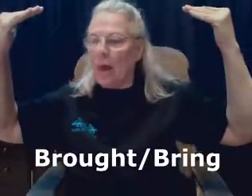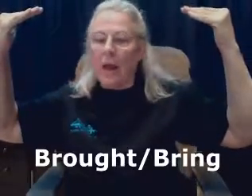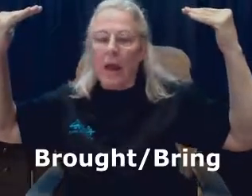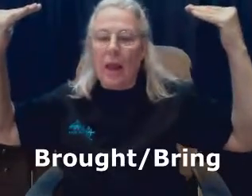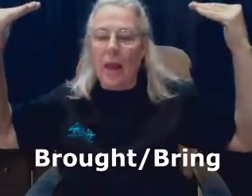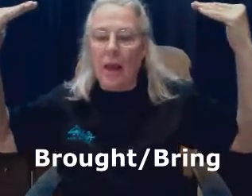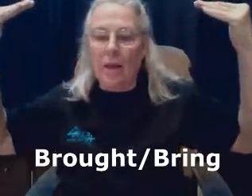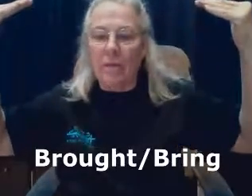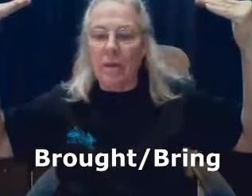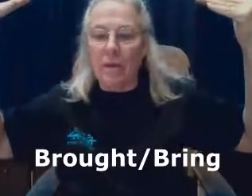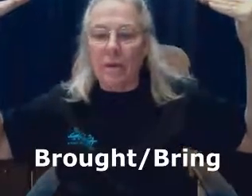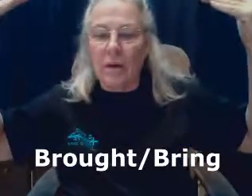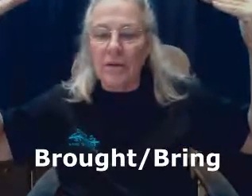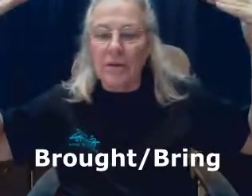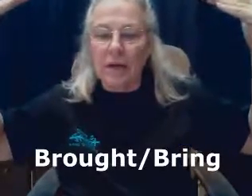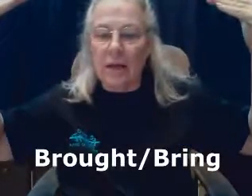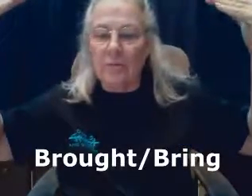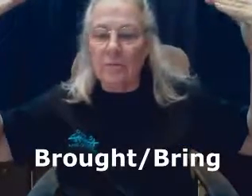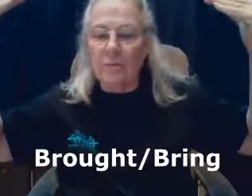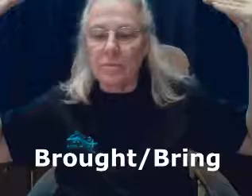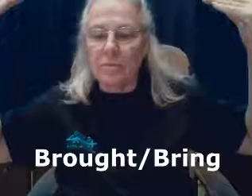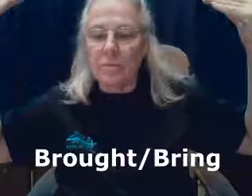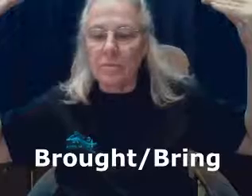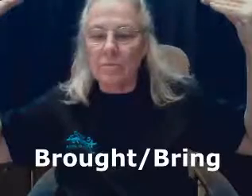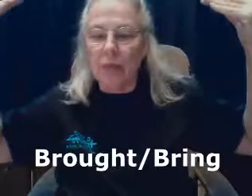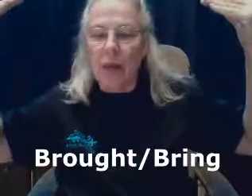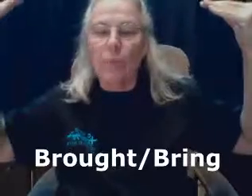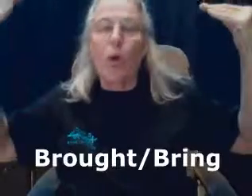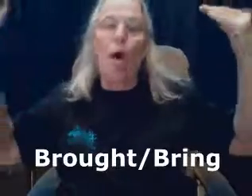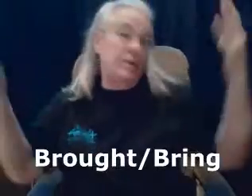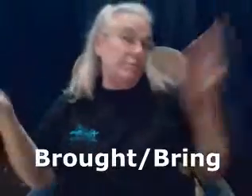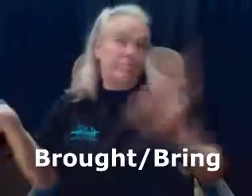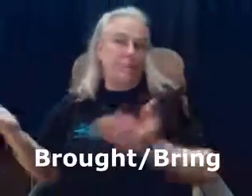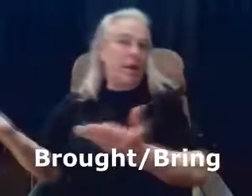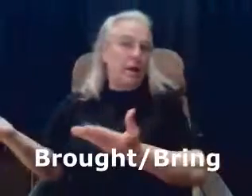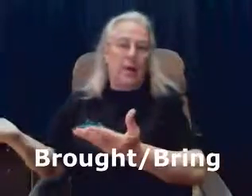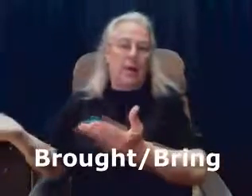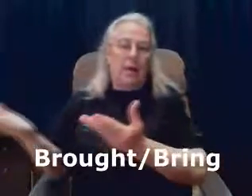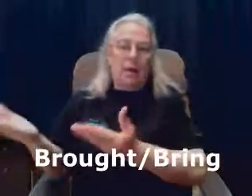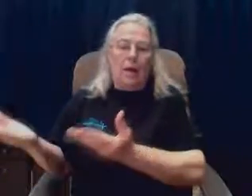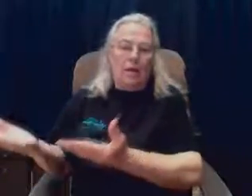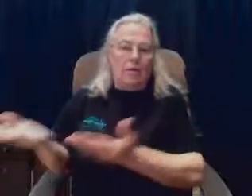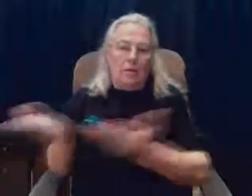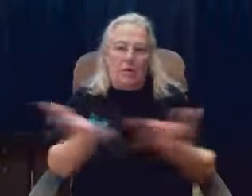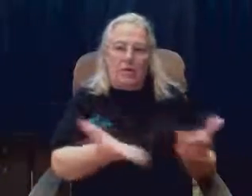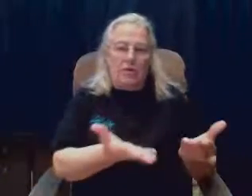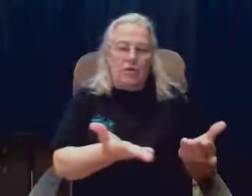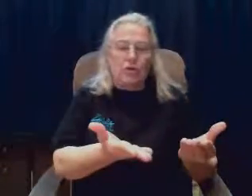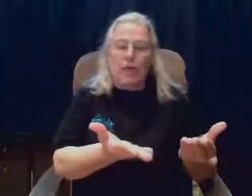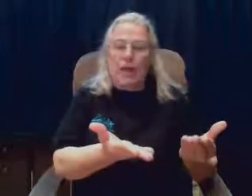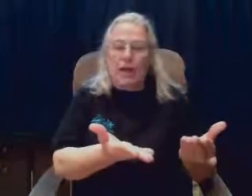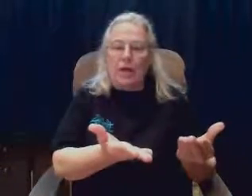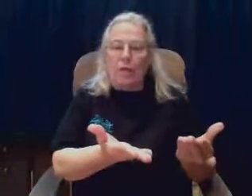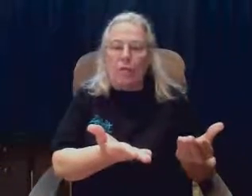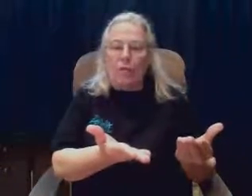And then, let's see. Brought. And again, it's just bringing it over.